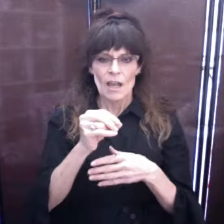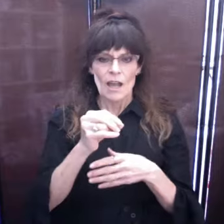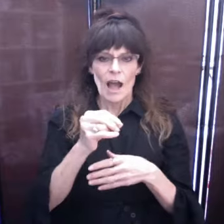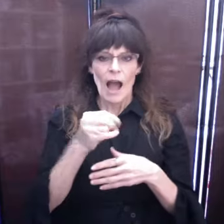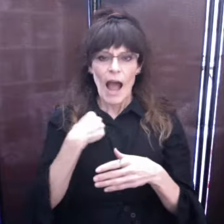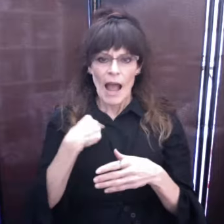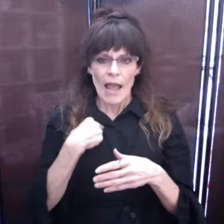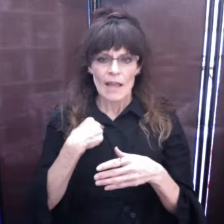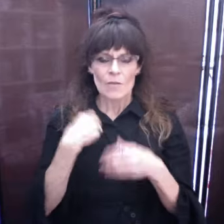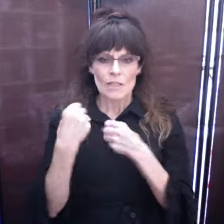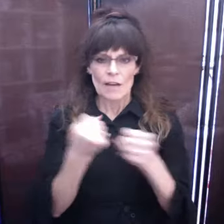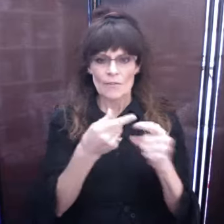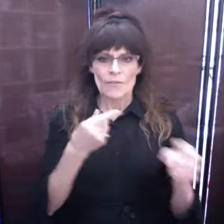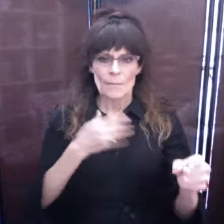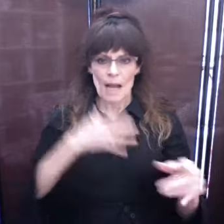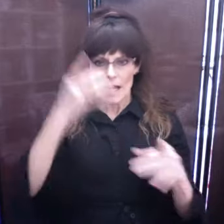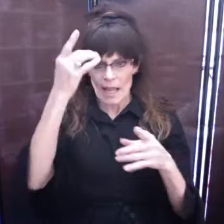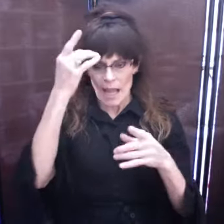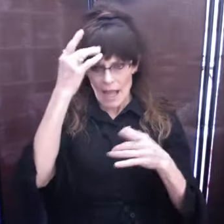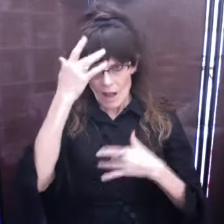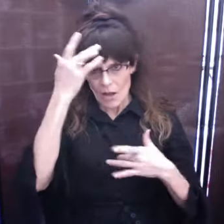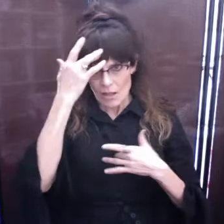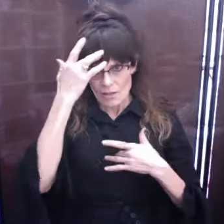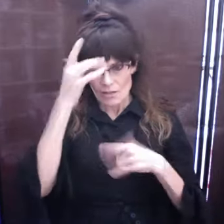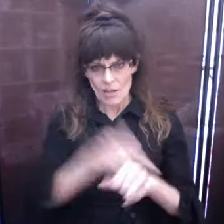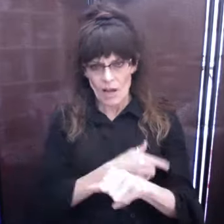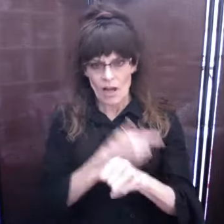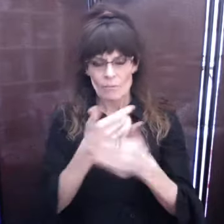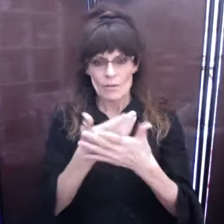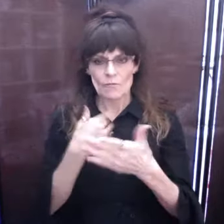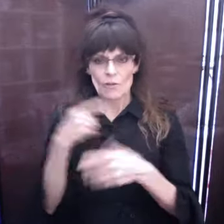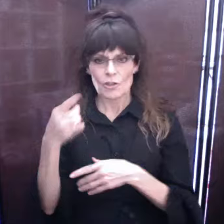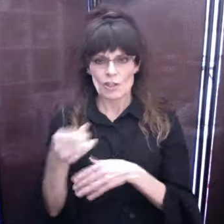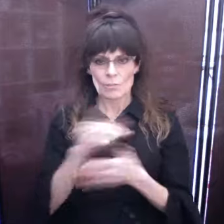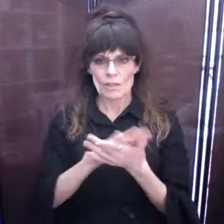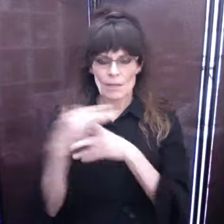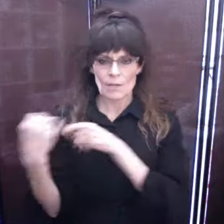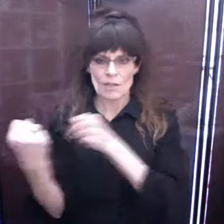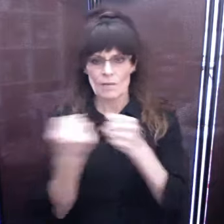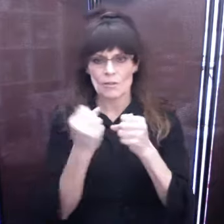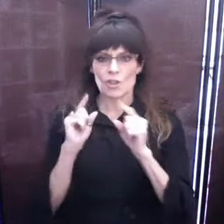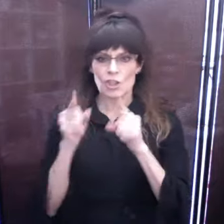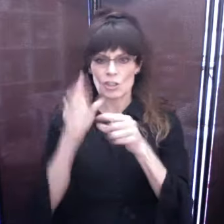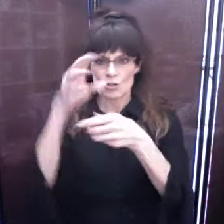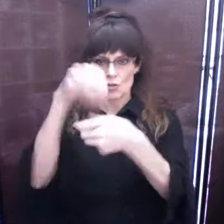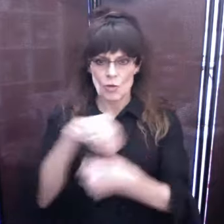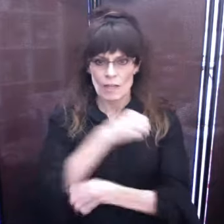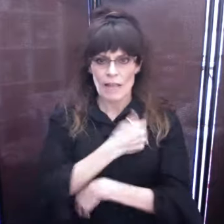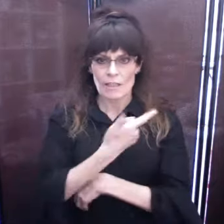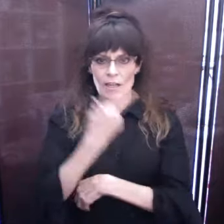mother did, but she went to just enough Al-Anon to get the basic tenets, because here's what happened. And this was the end for me. And as it turns out, it